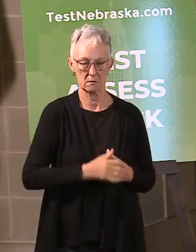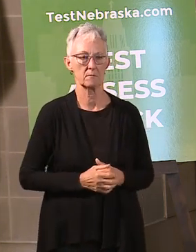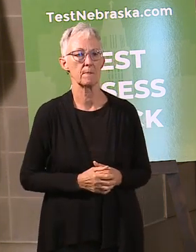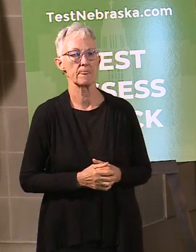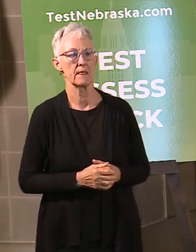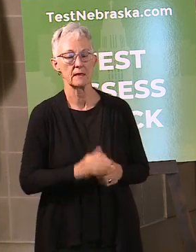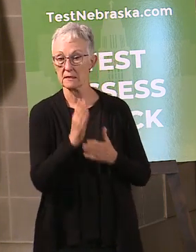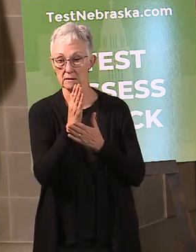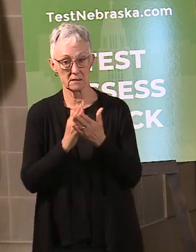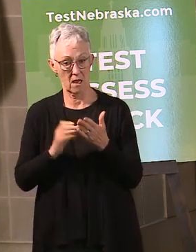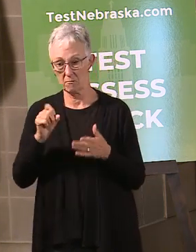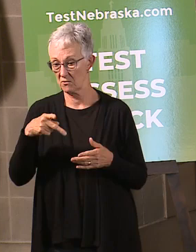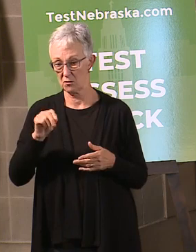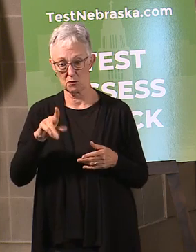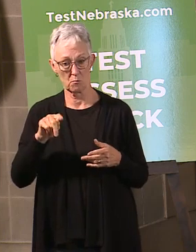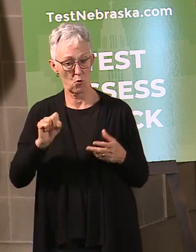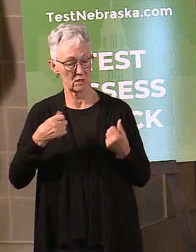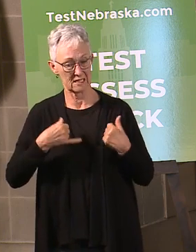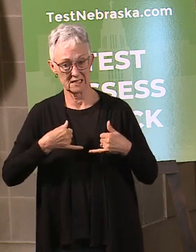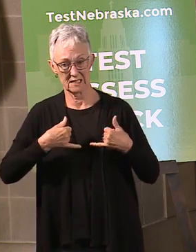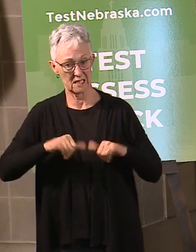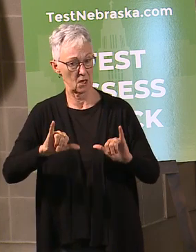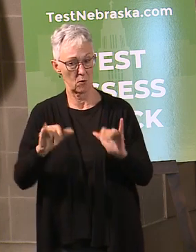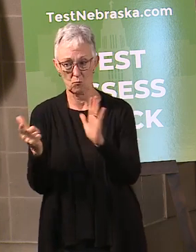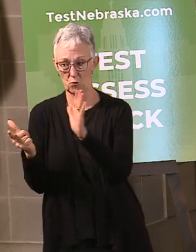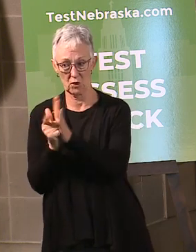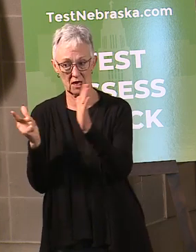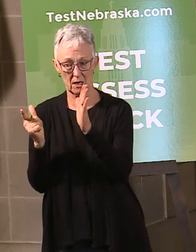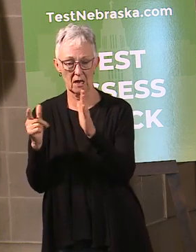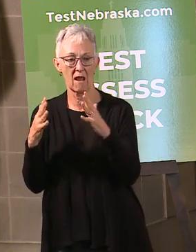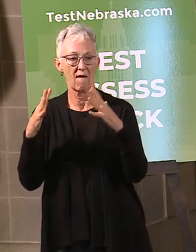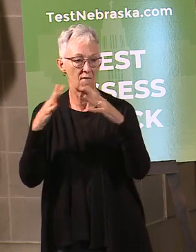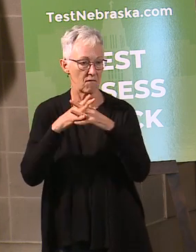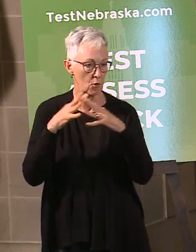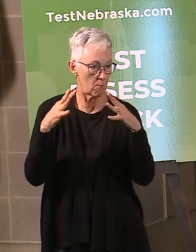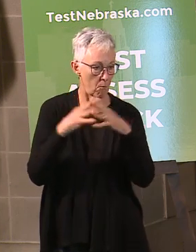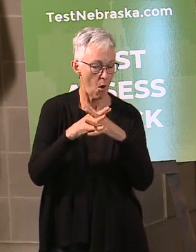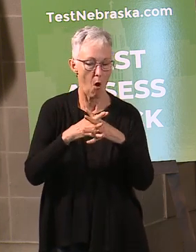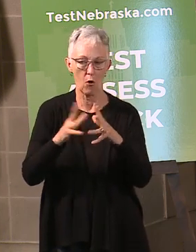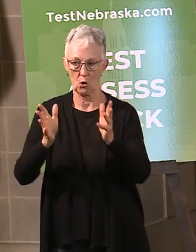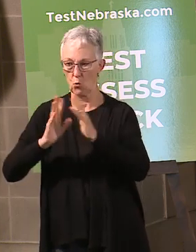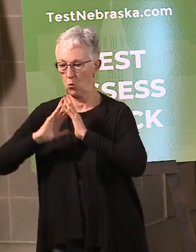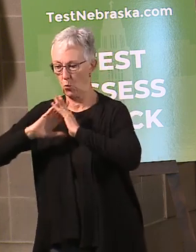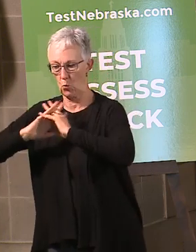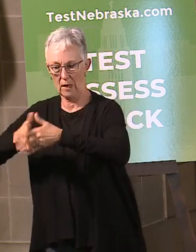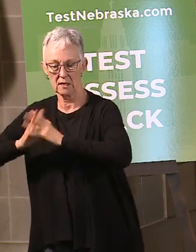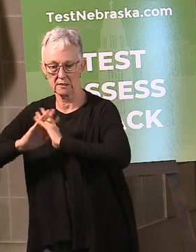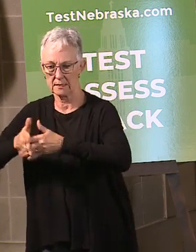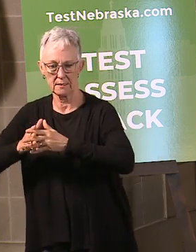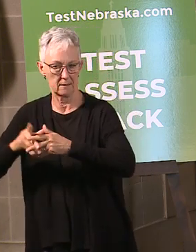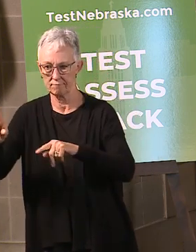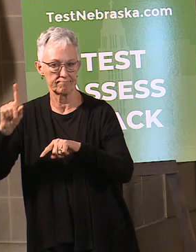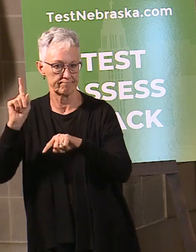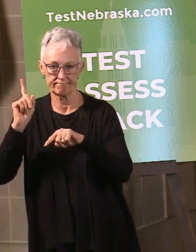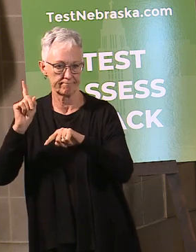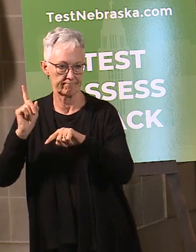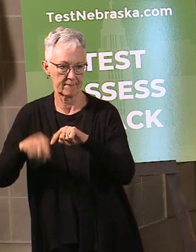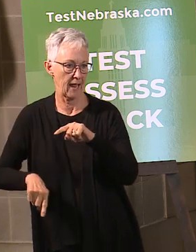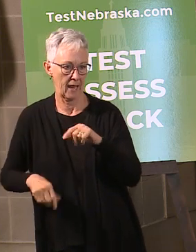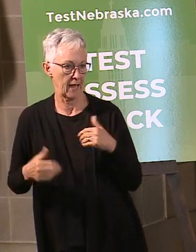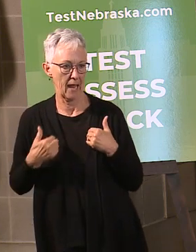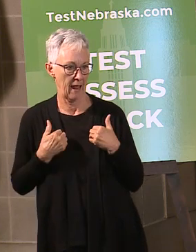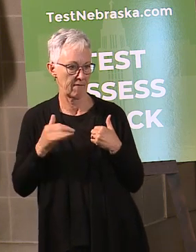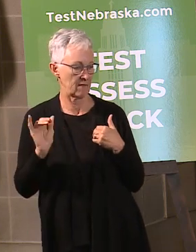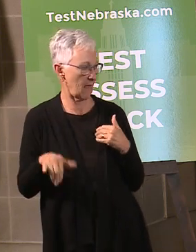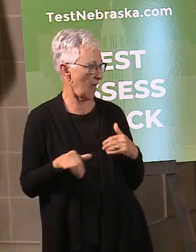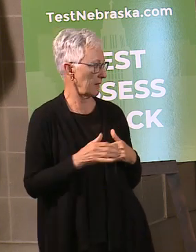to be prohibited, and those are going to be those contact sports like football or wrestling. And I think we can all kind of see why those get